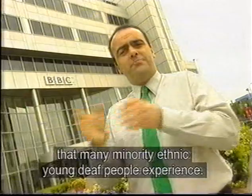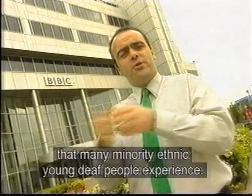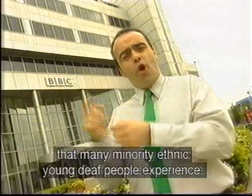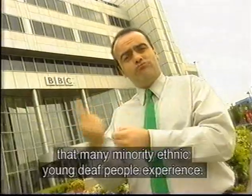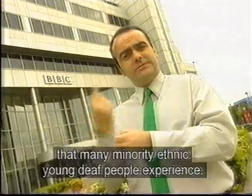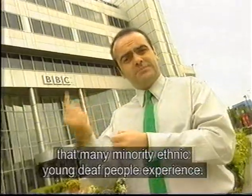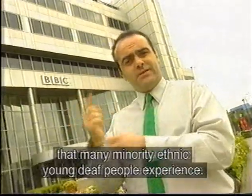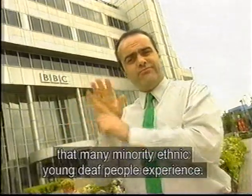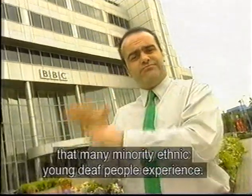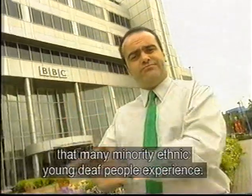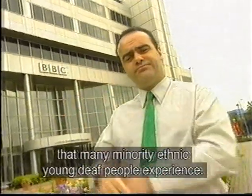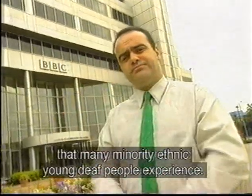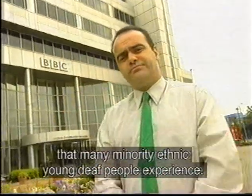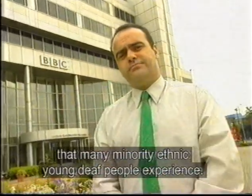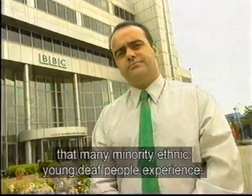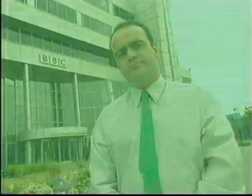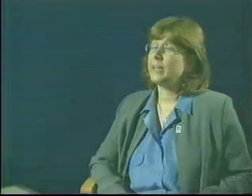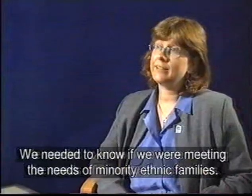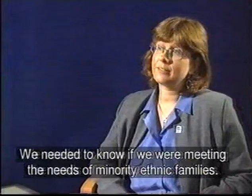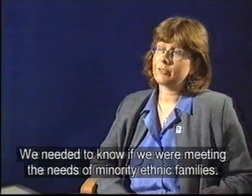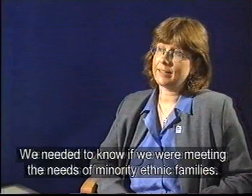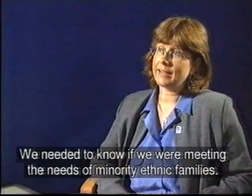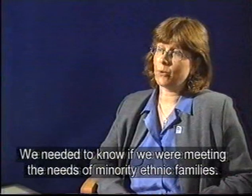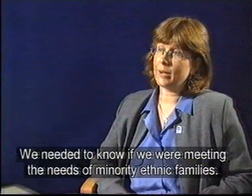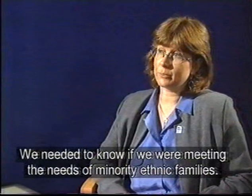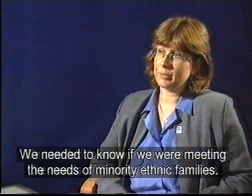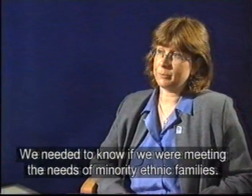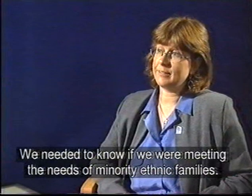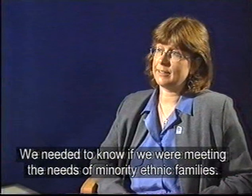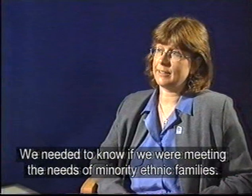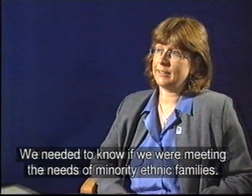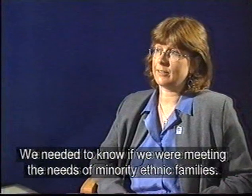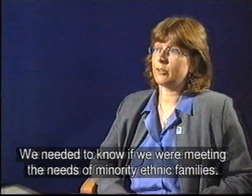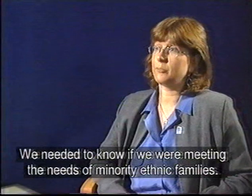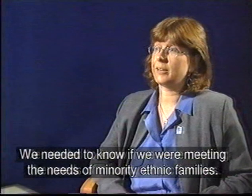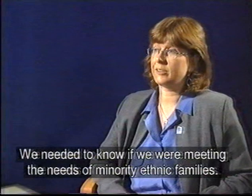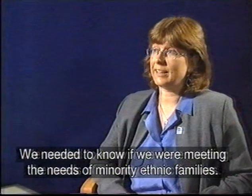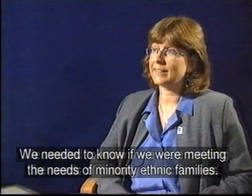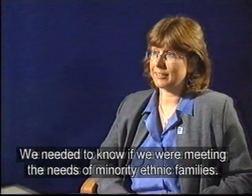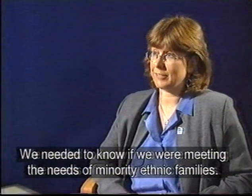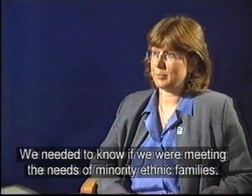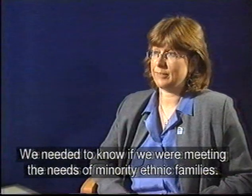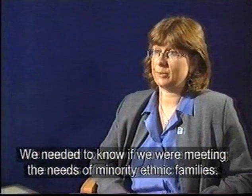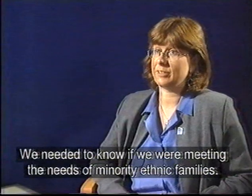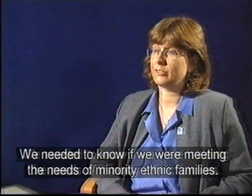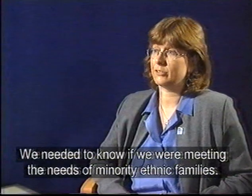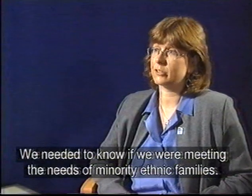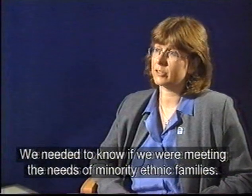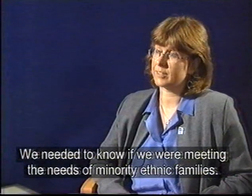people experience. We needed to find out whether we were meeting the needs of minority ethnic families with deaf children across the